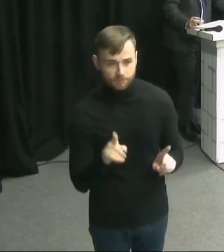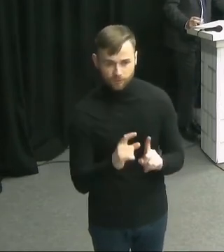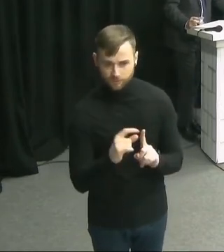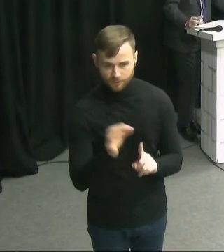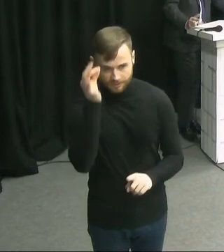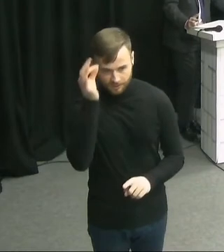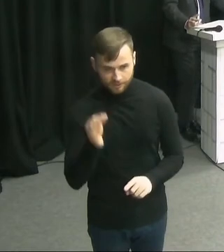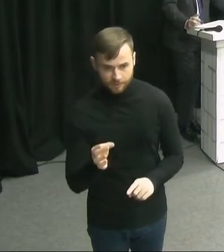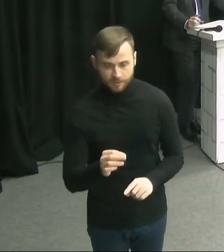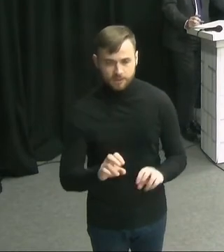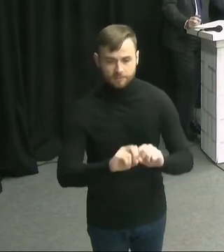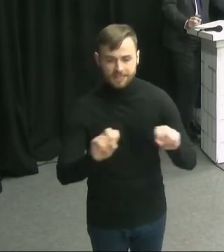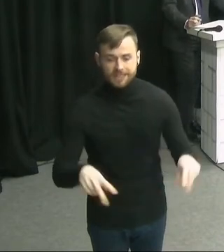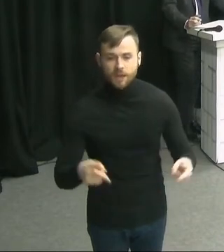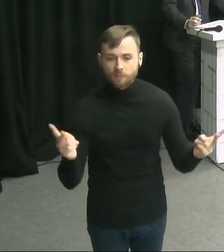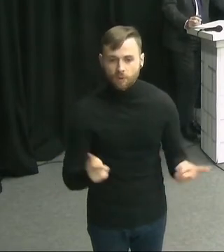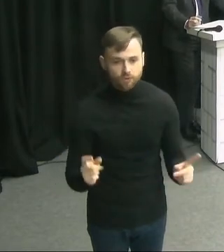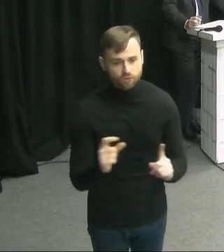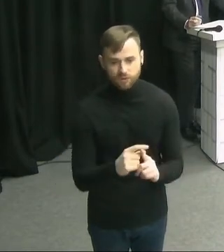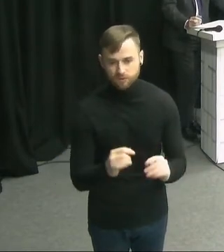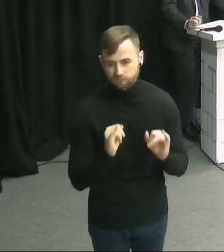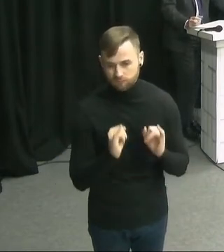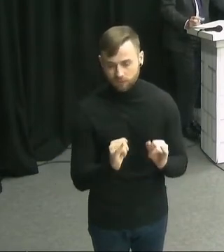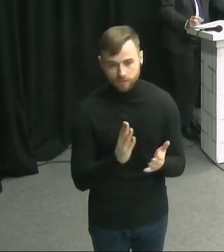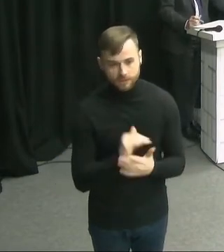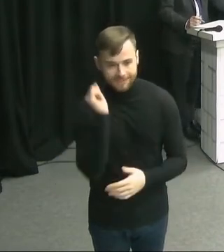This is a question of heritage and protection.